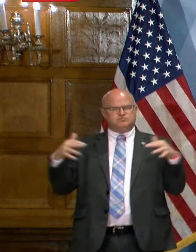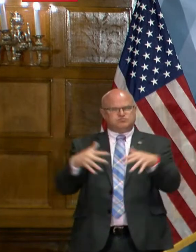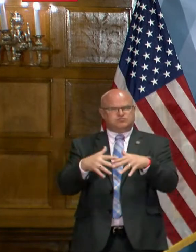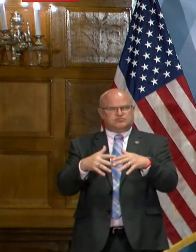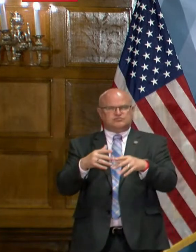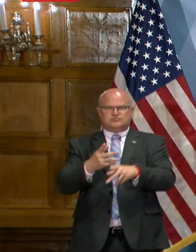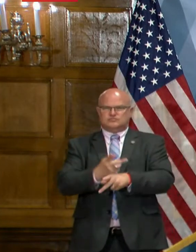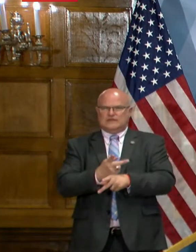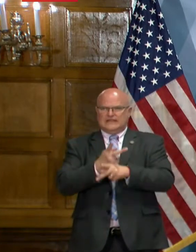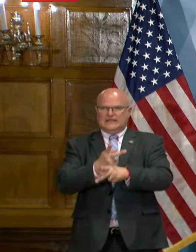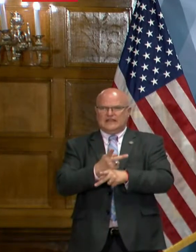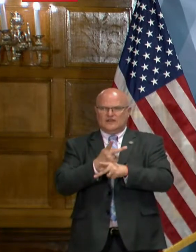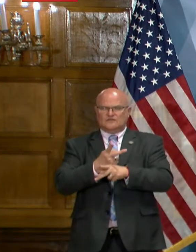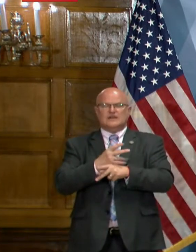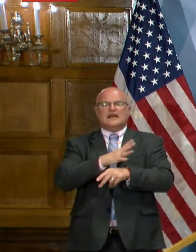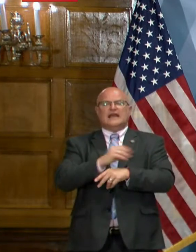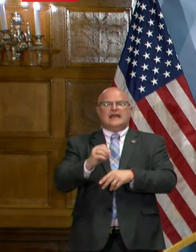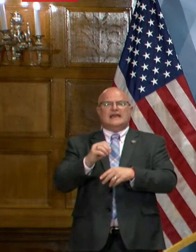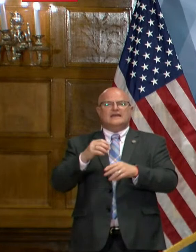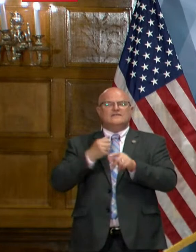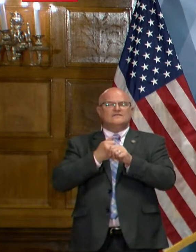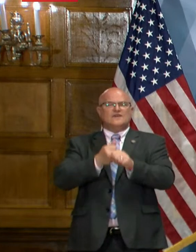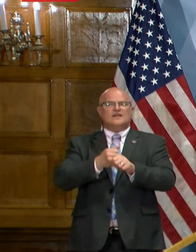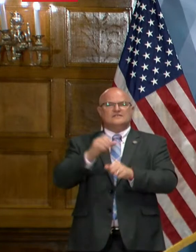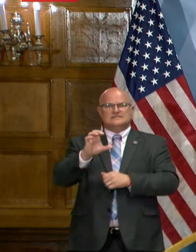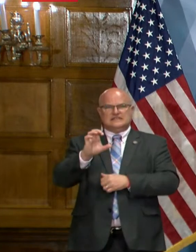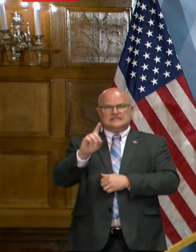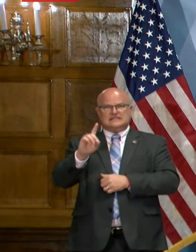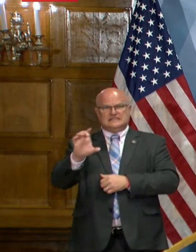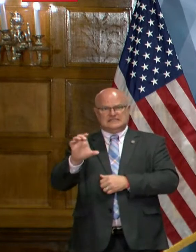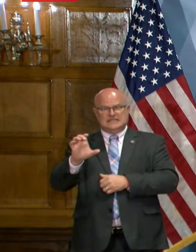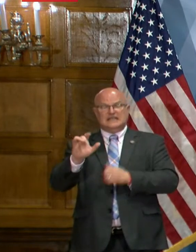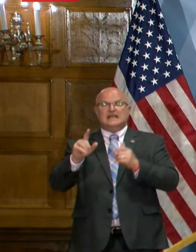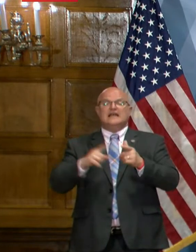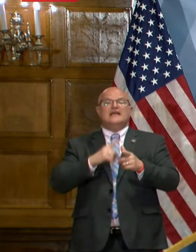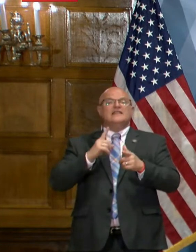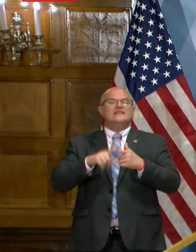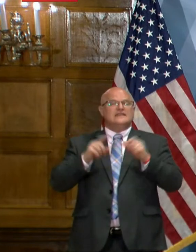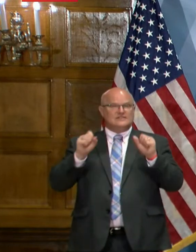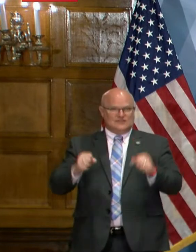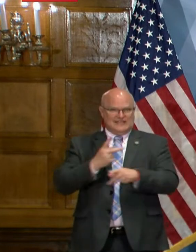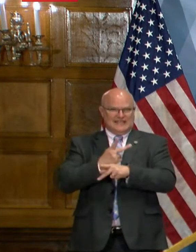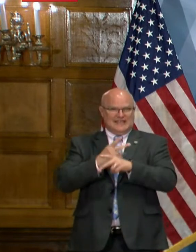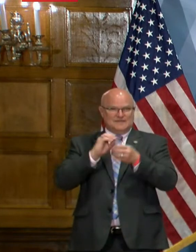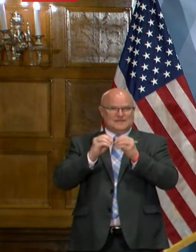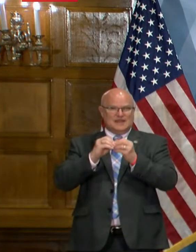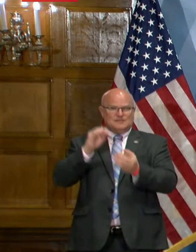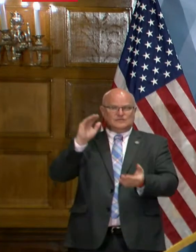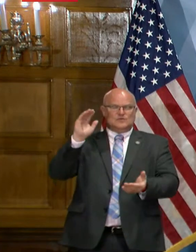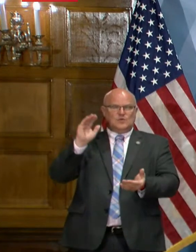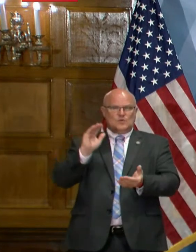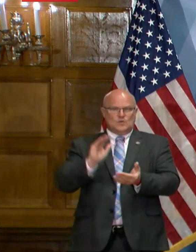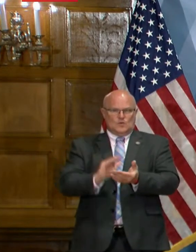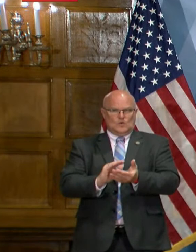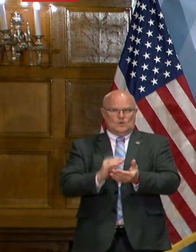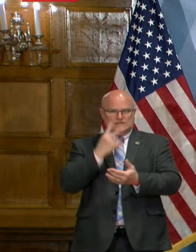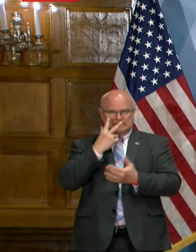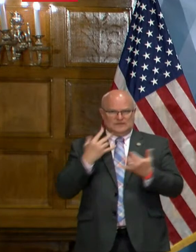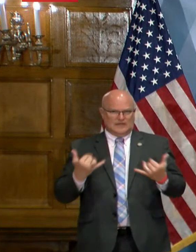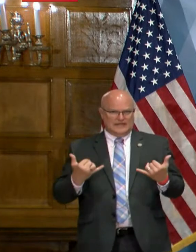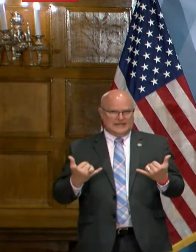follow the recommendations as per the CDC. Only that way will you be able to keep the numbers low as we're seeing them